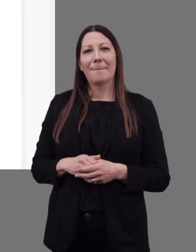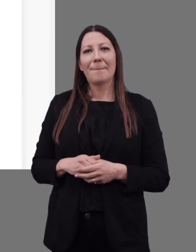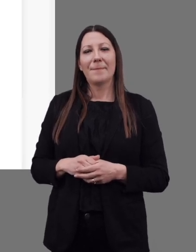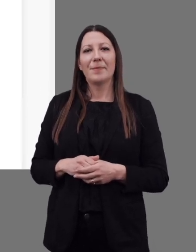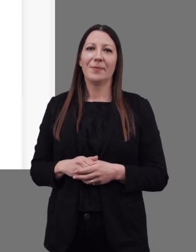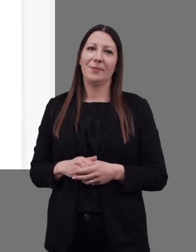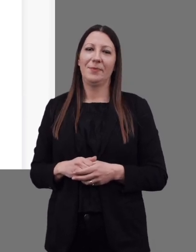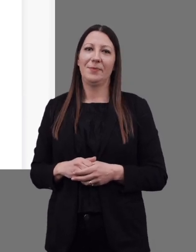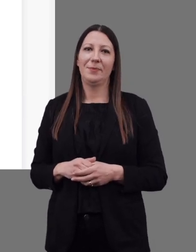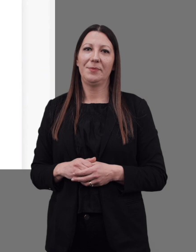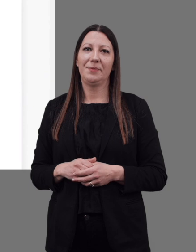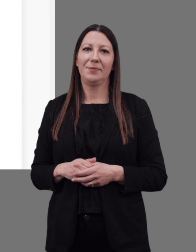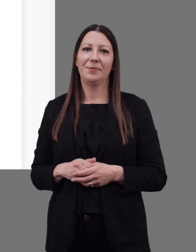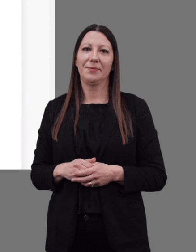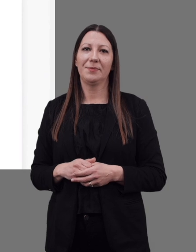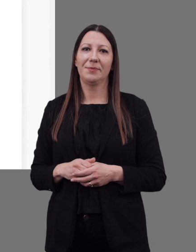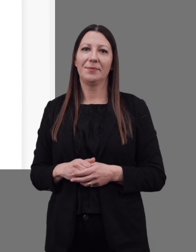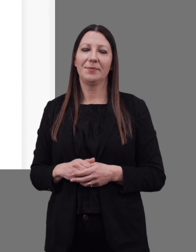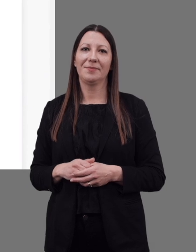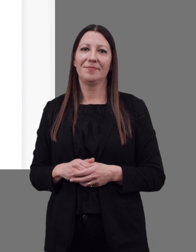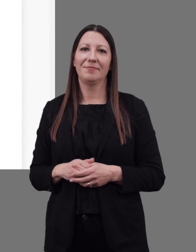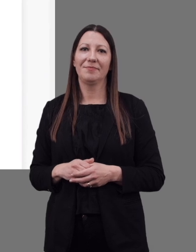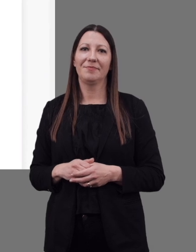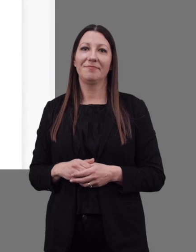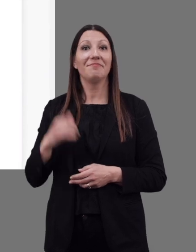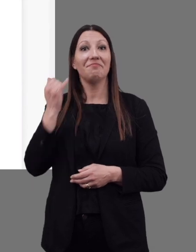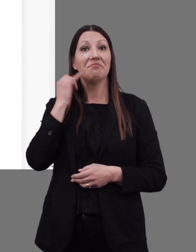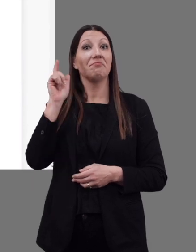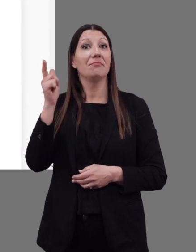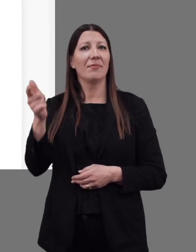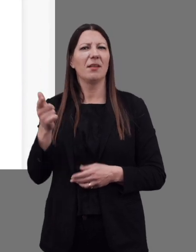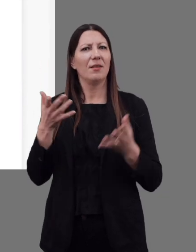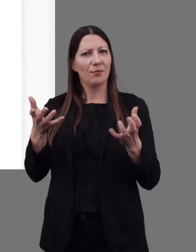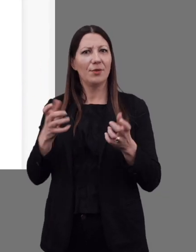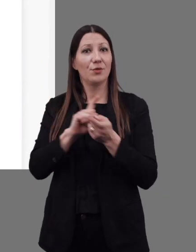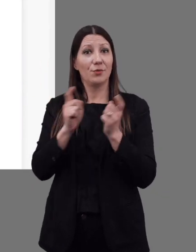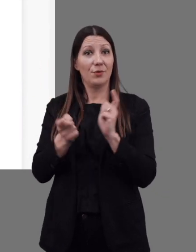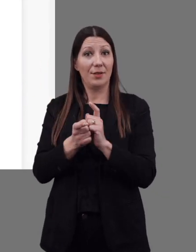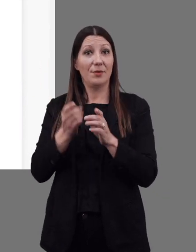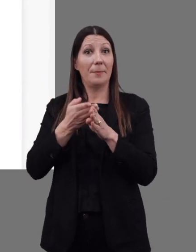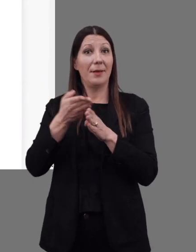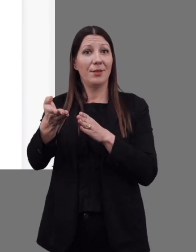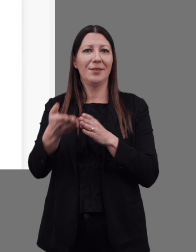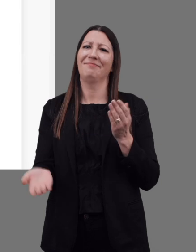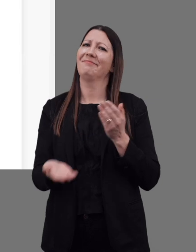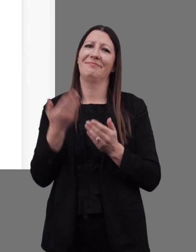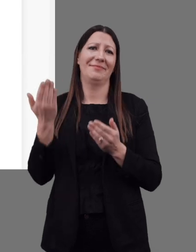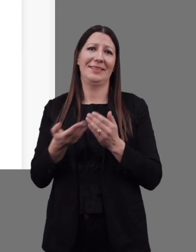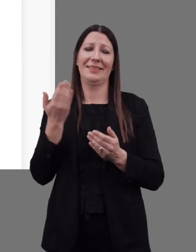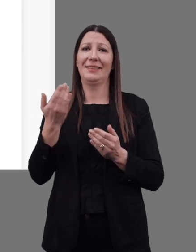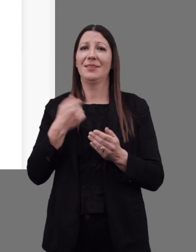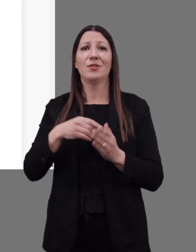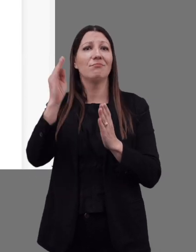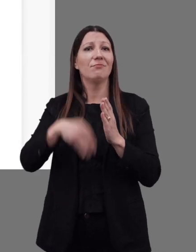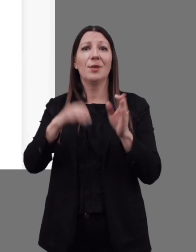And then if at any point you would like to change your major, you can do that by filling out a major declaration form